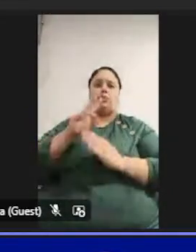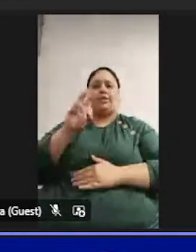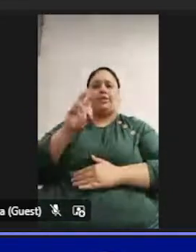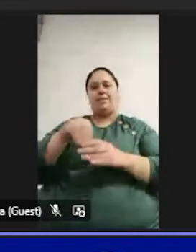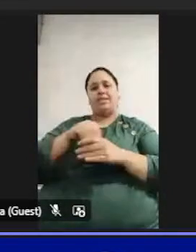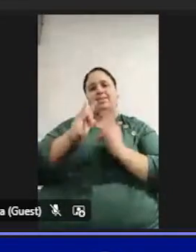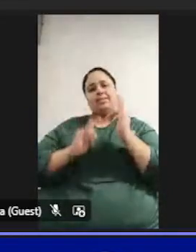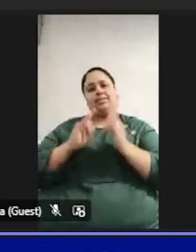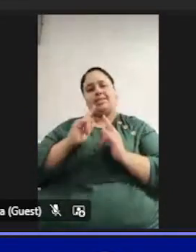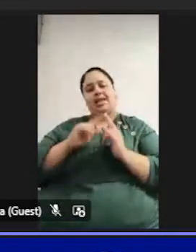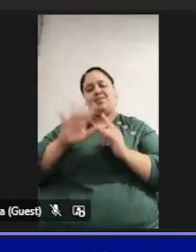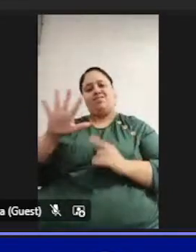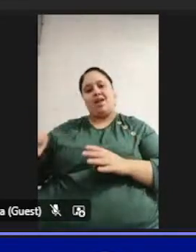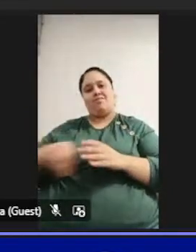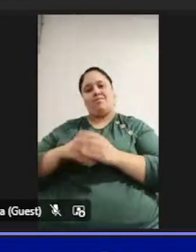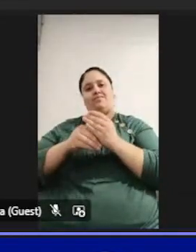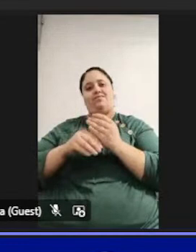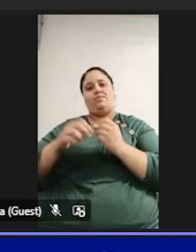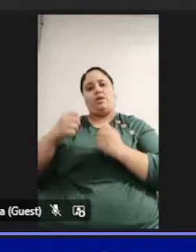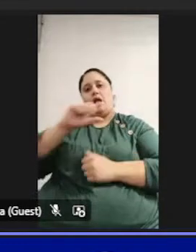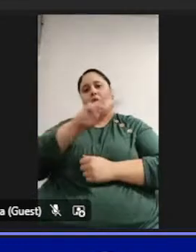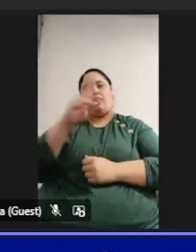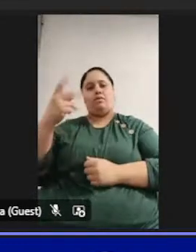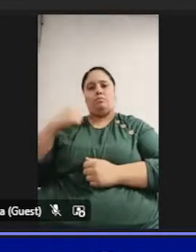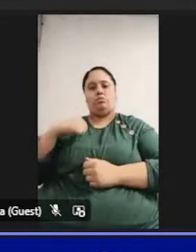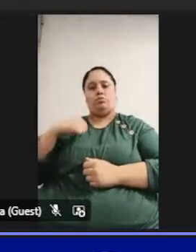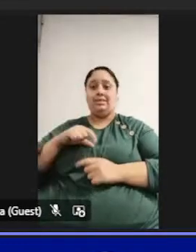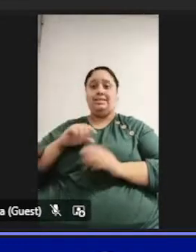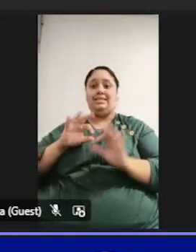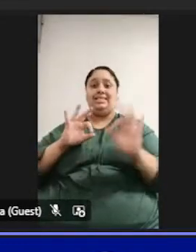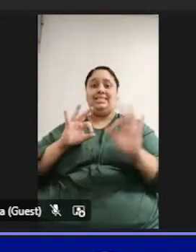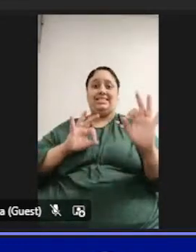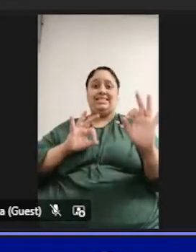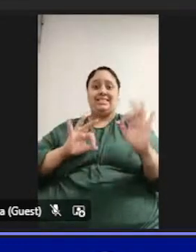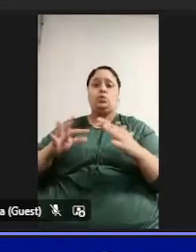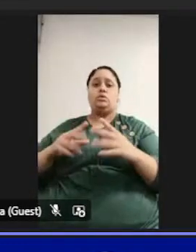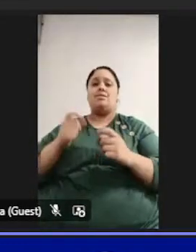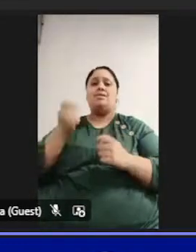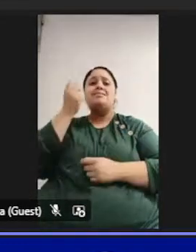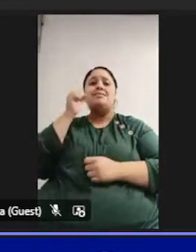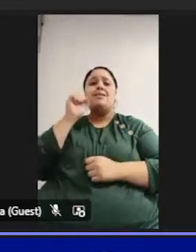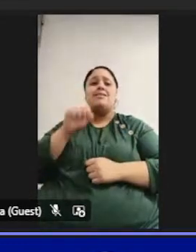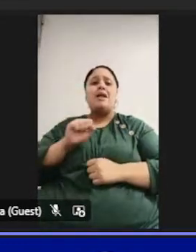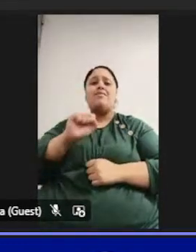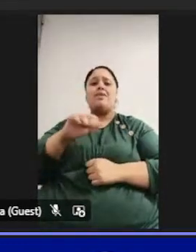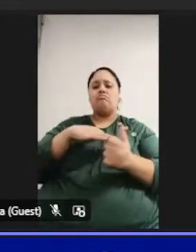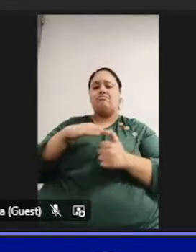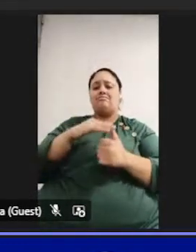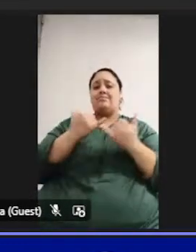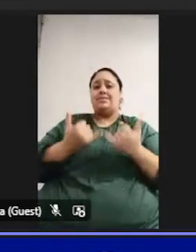other municipalities. And that's really with a view to understanding what their current energy use is, but also what their projected